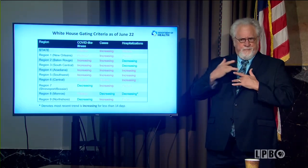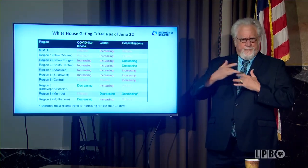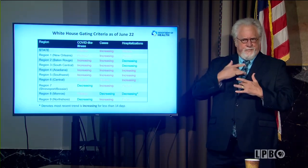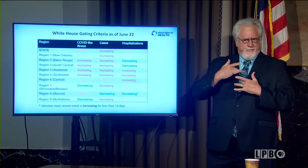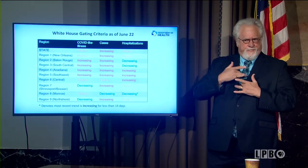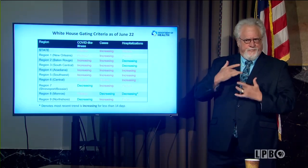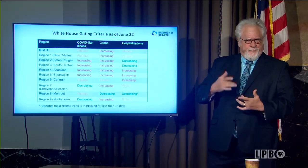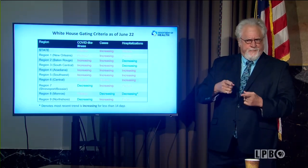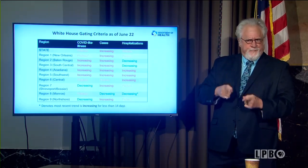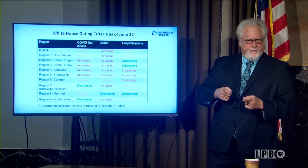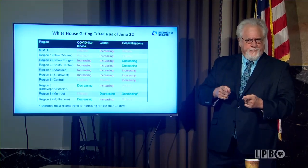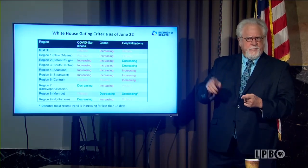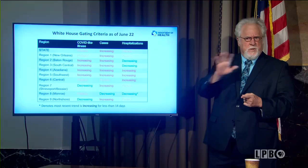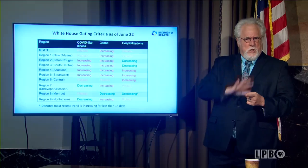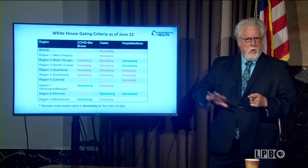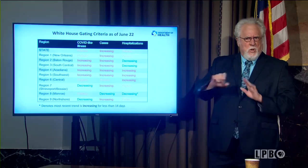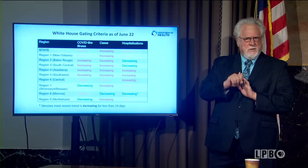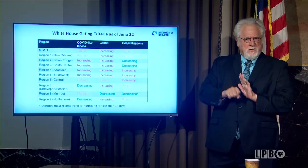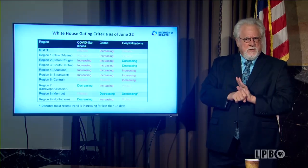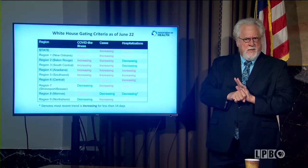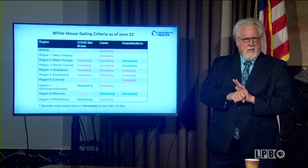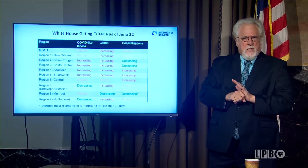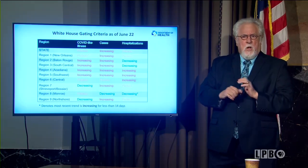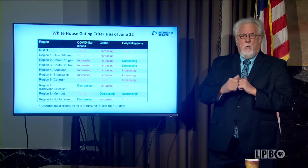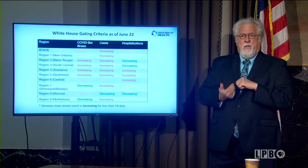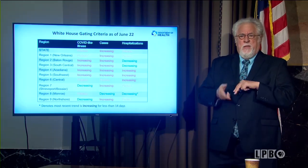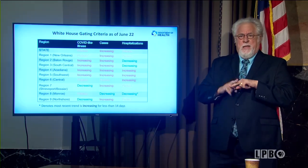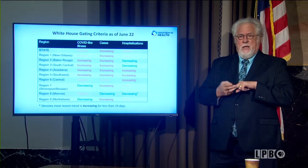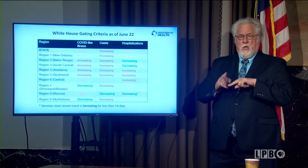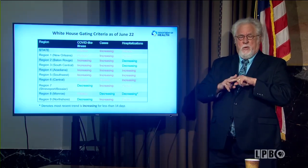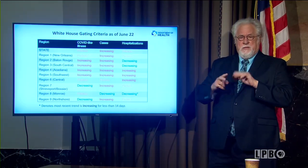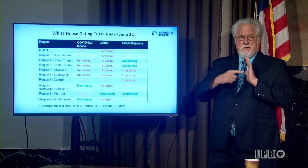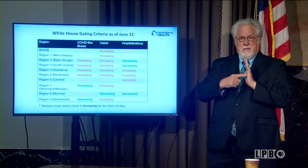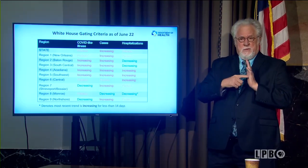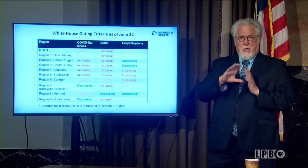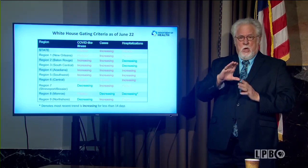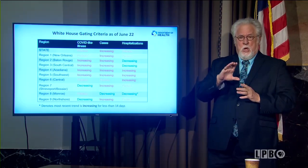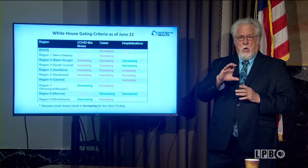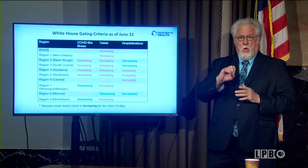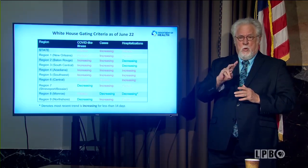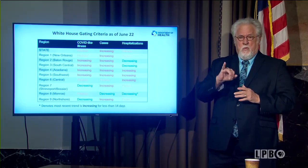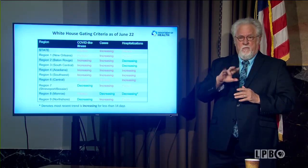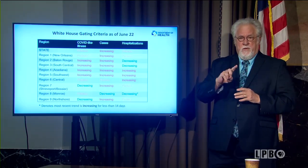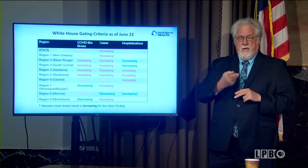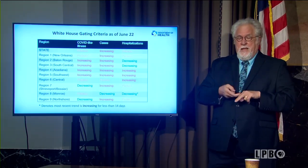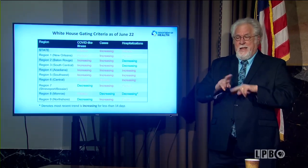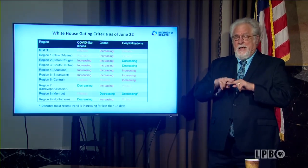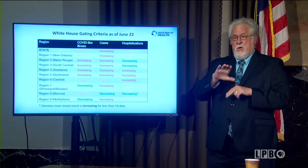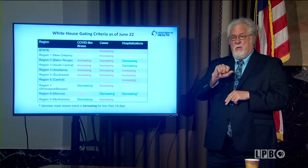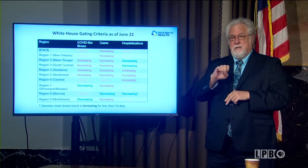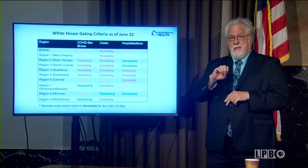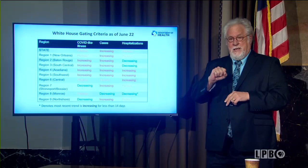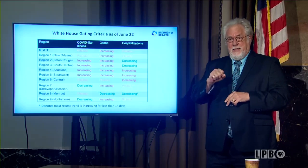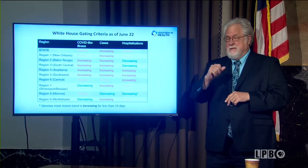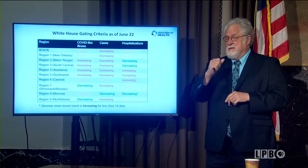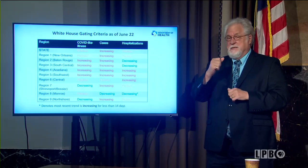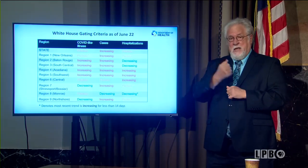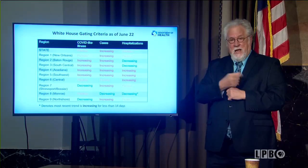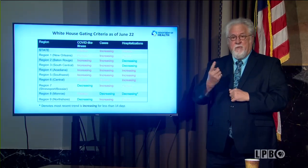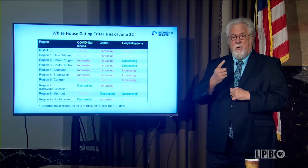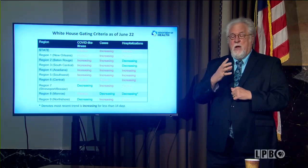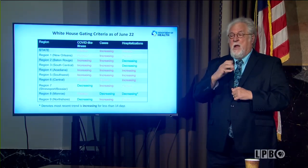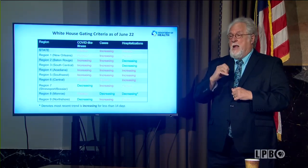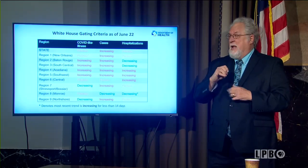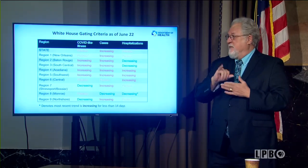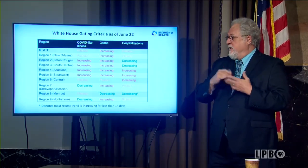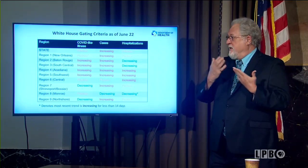trends across the state, with increases in symptoms of COVID, increasing cases almost everywhere, and that